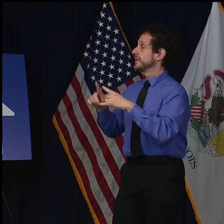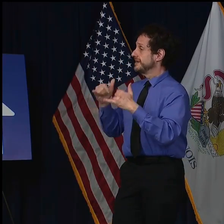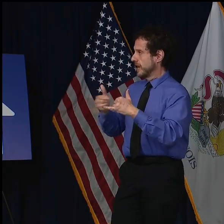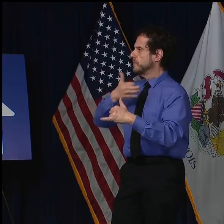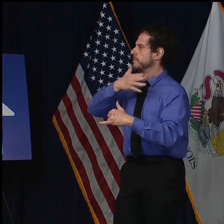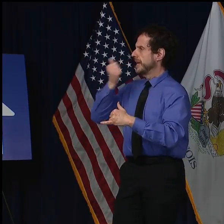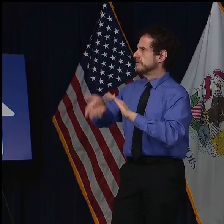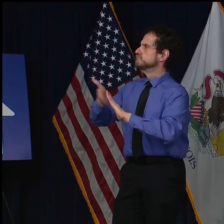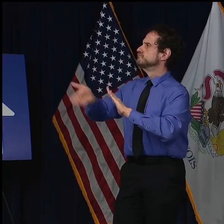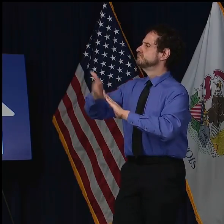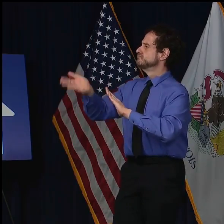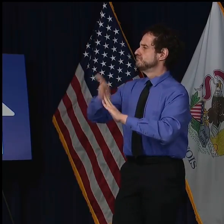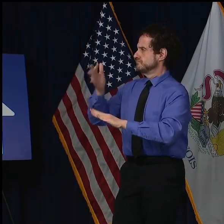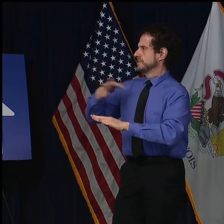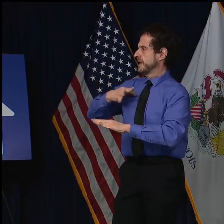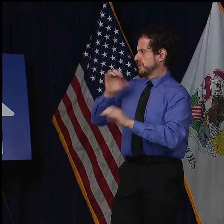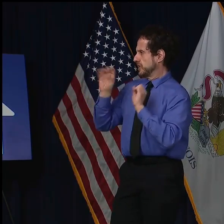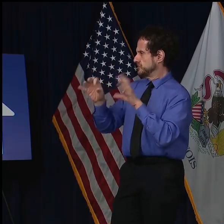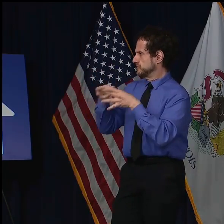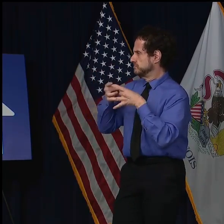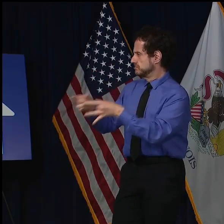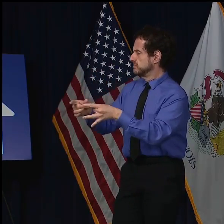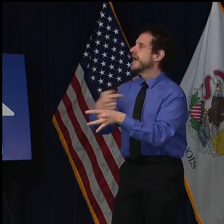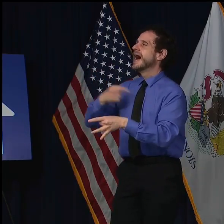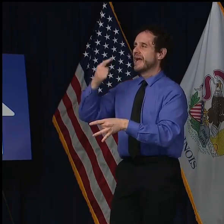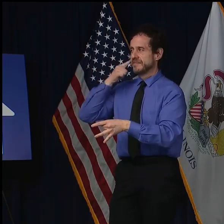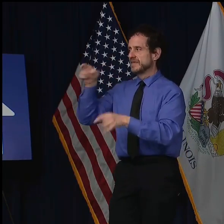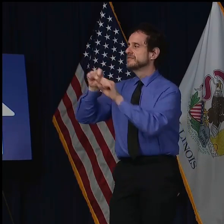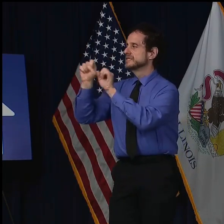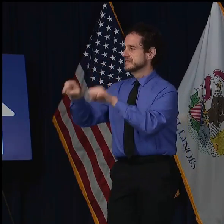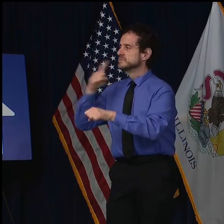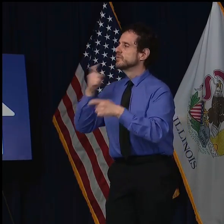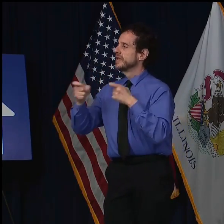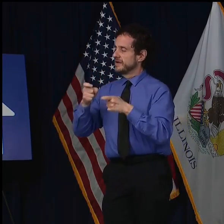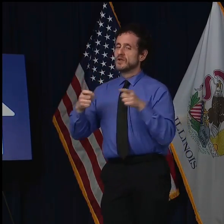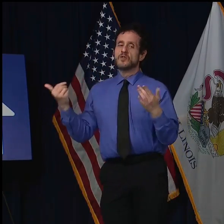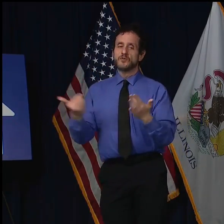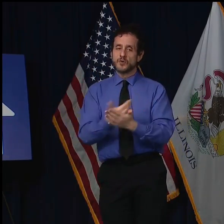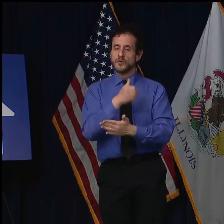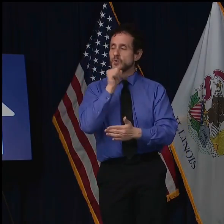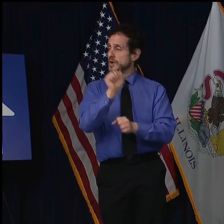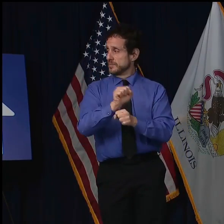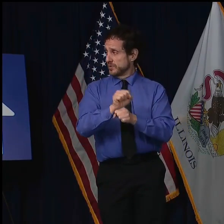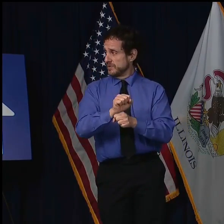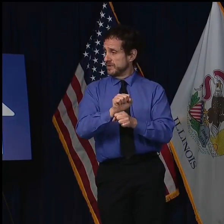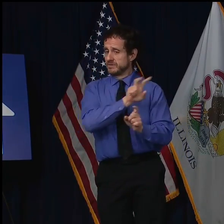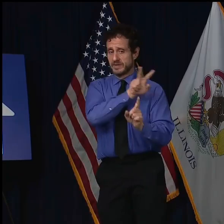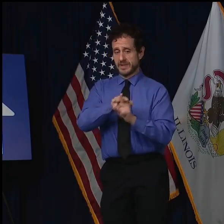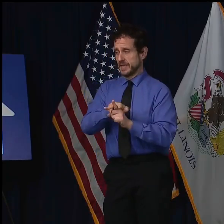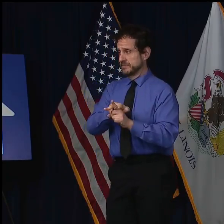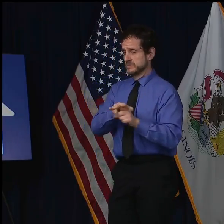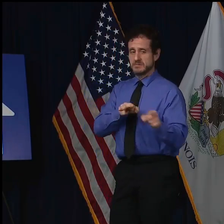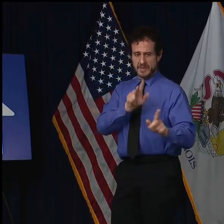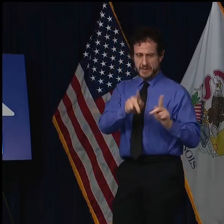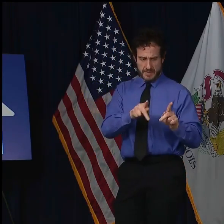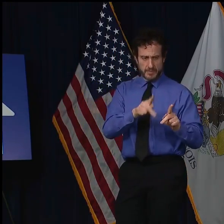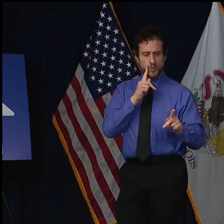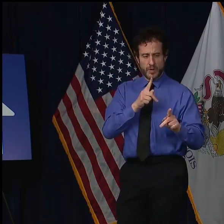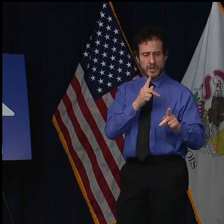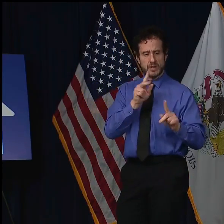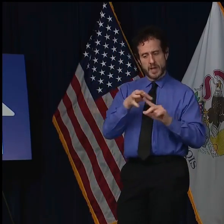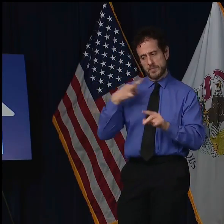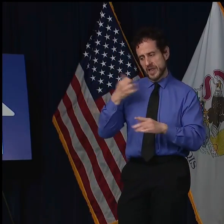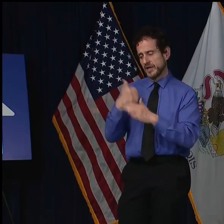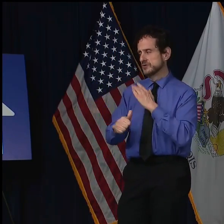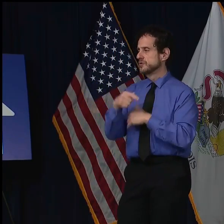unemployment. And so I believe that it will be able to handle the unemployment claims that come in under the PUA system.